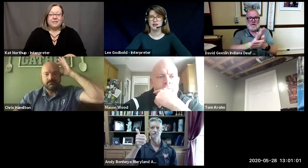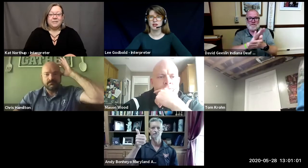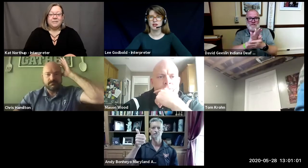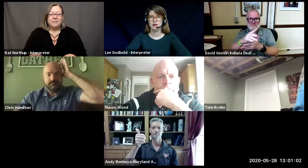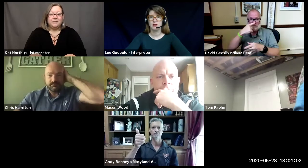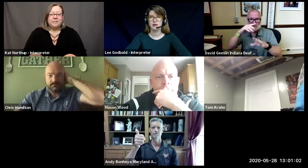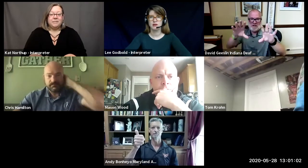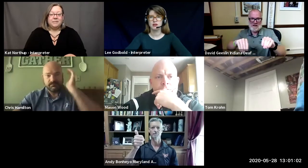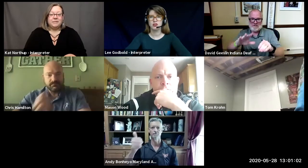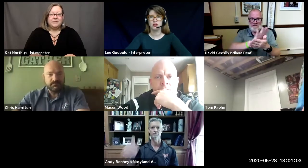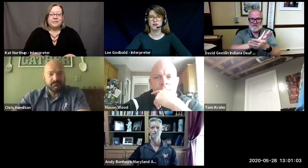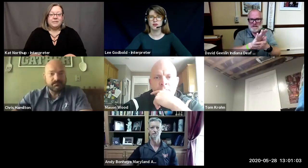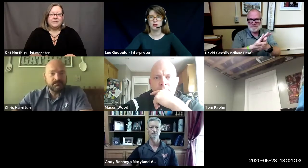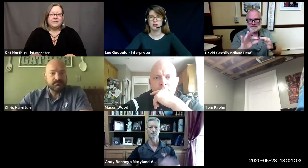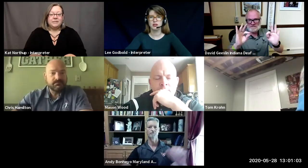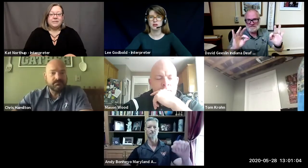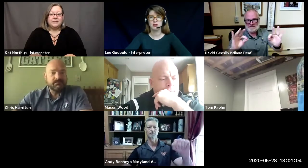Anthony, can you turn off your video, please?